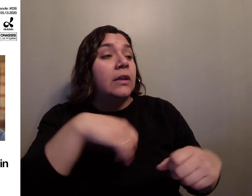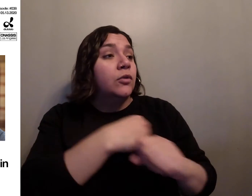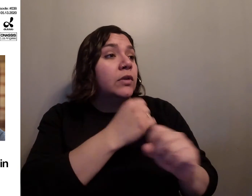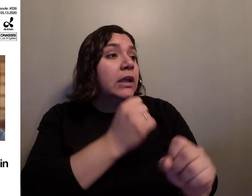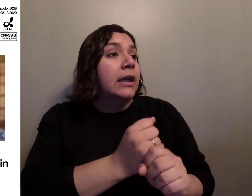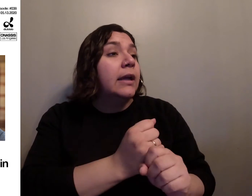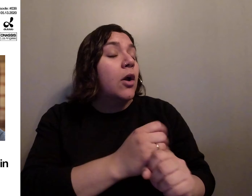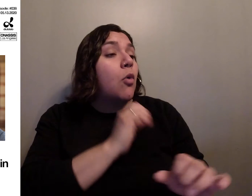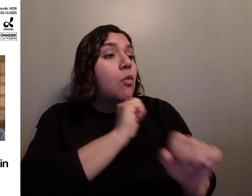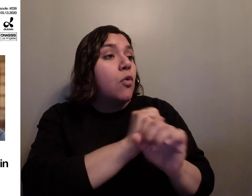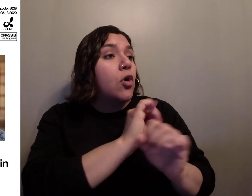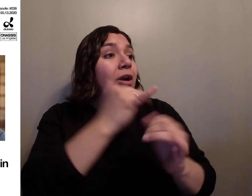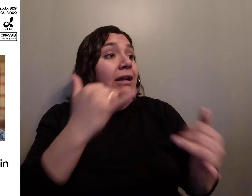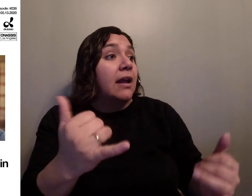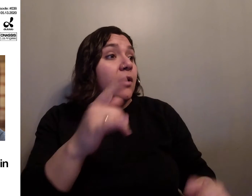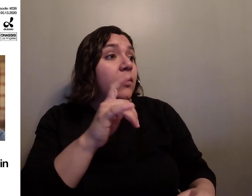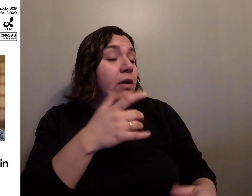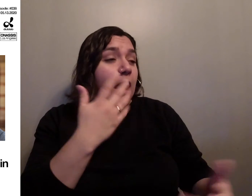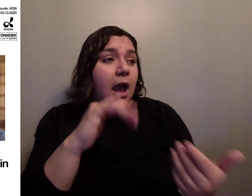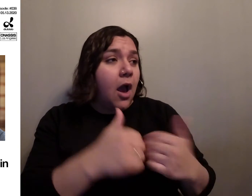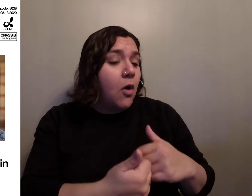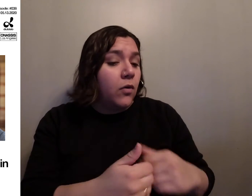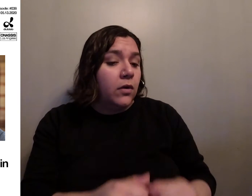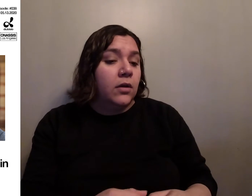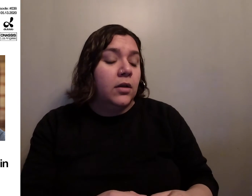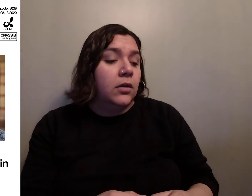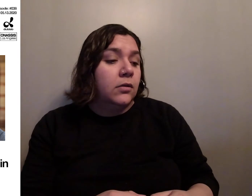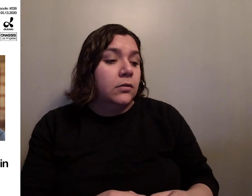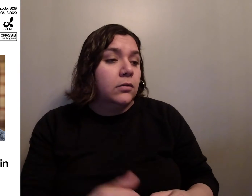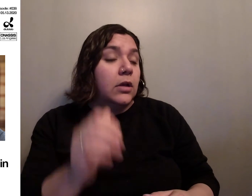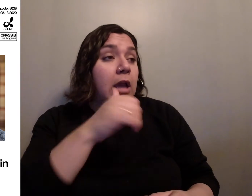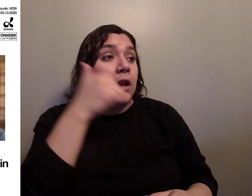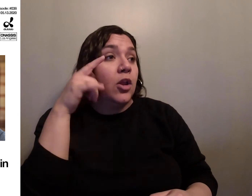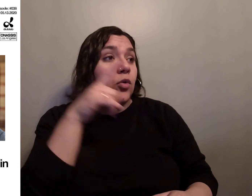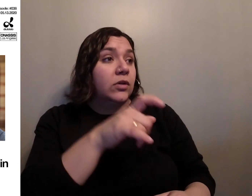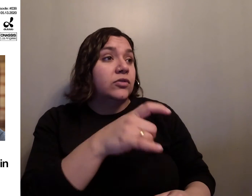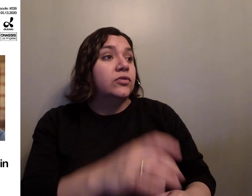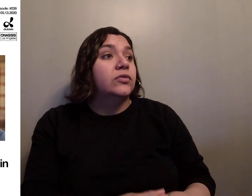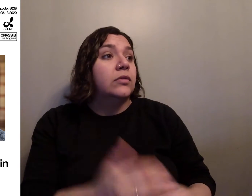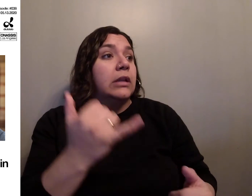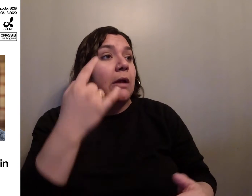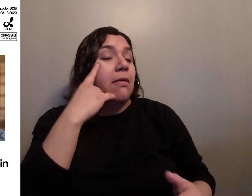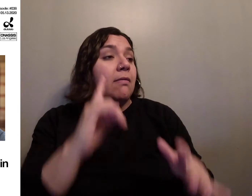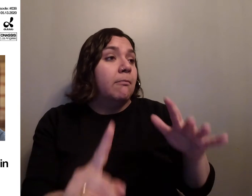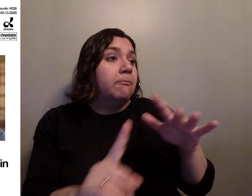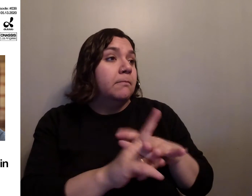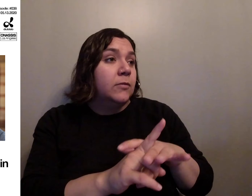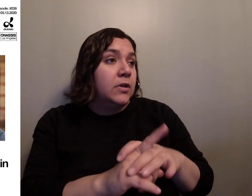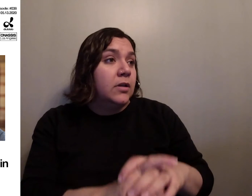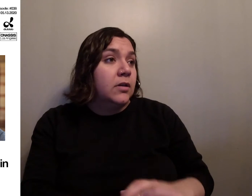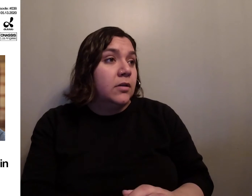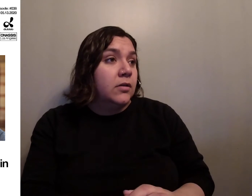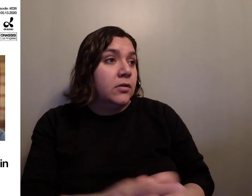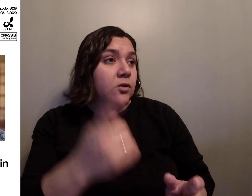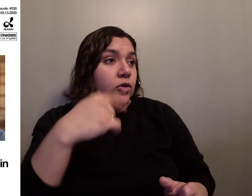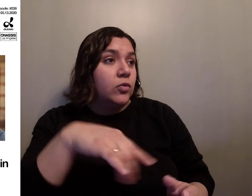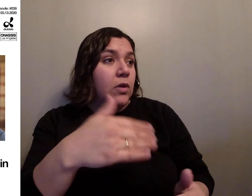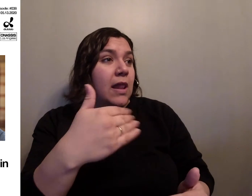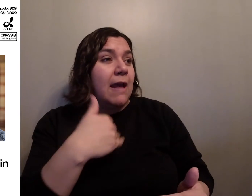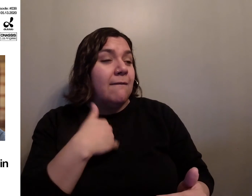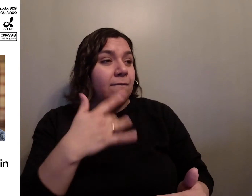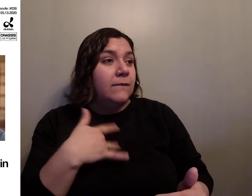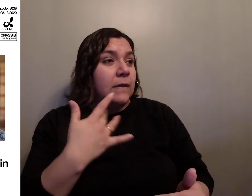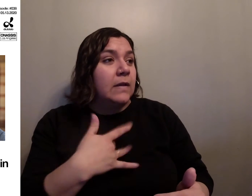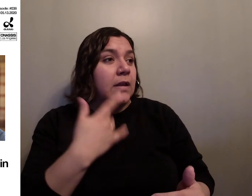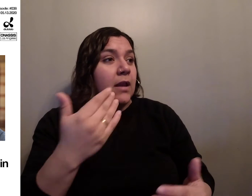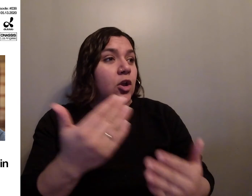And in what way can they create work at this moment? And another question that comes